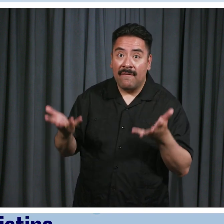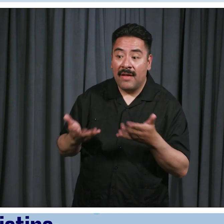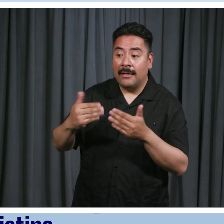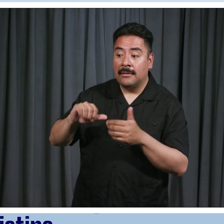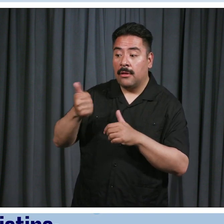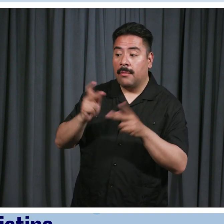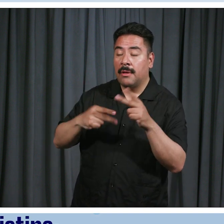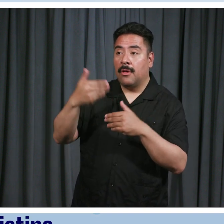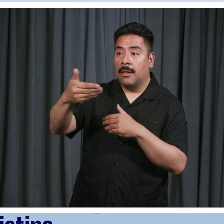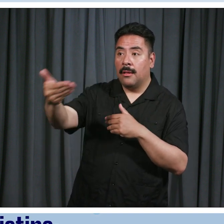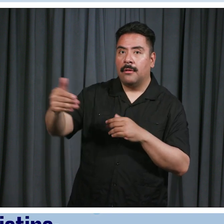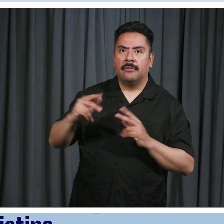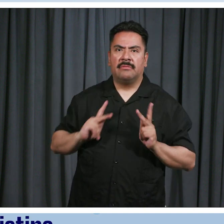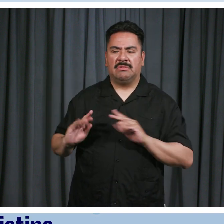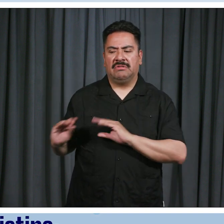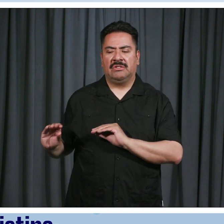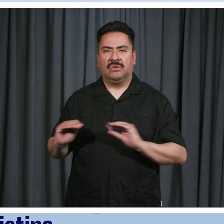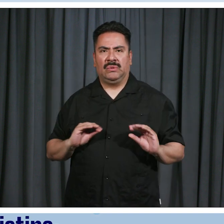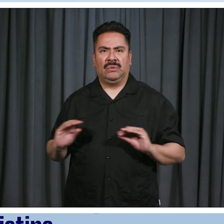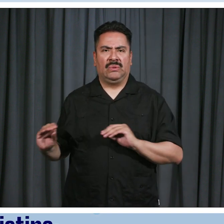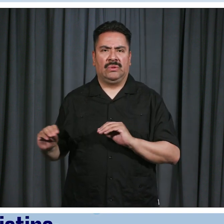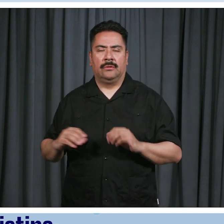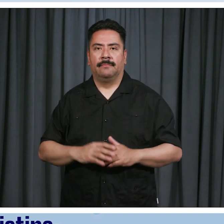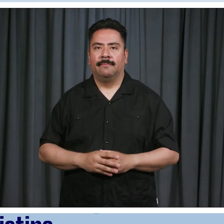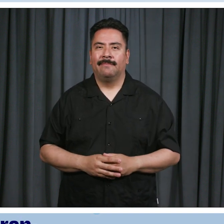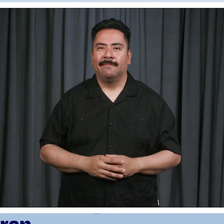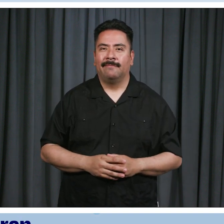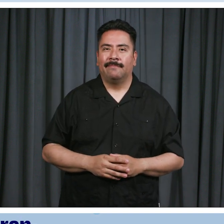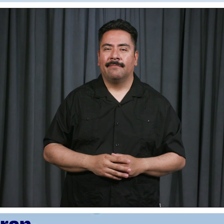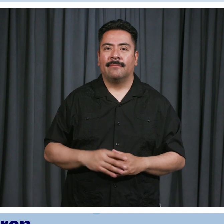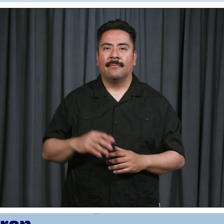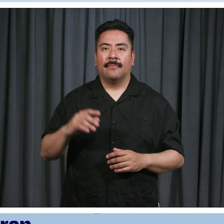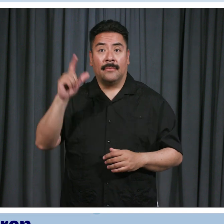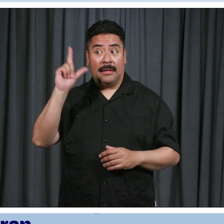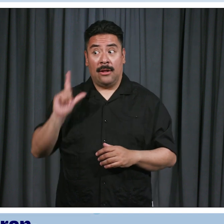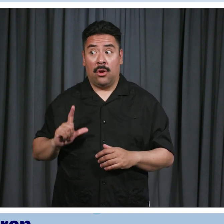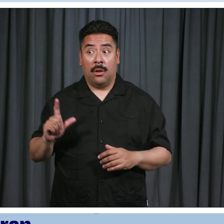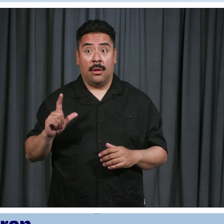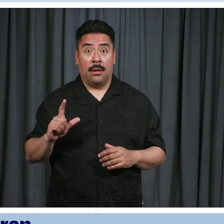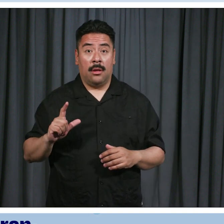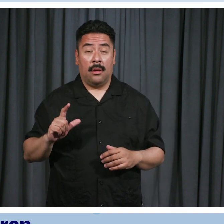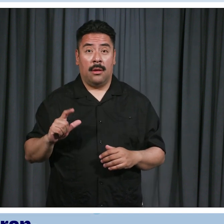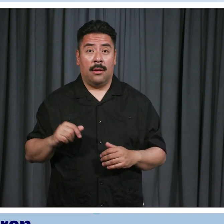some success Great stories. idea. That's great. Yeah. Well, are there any